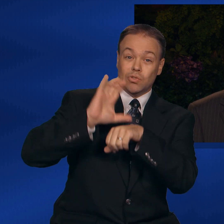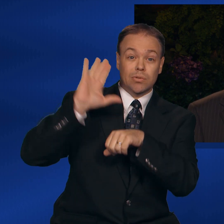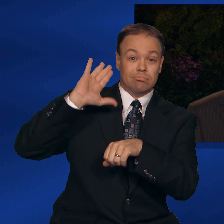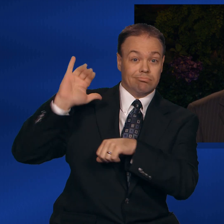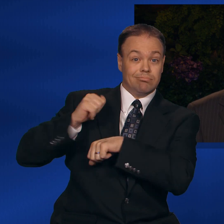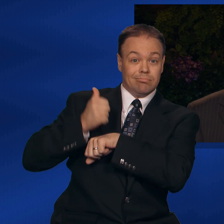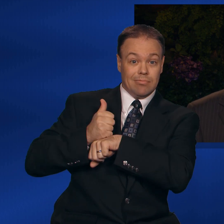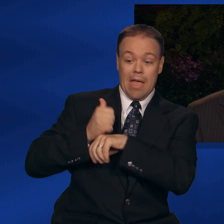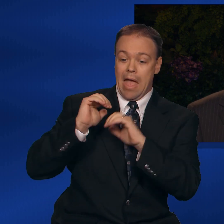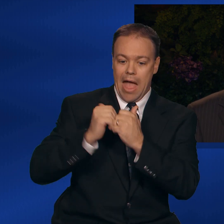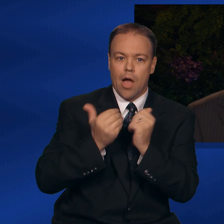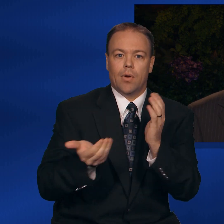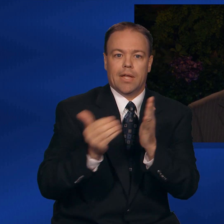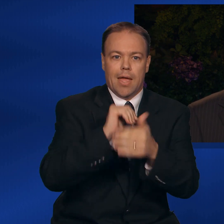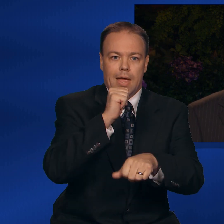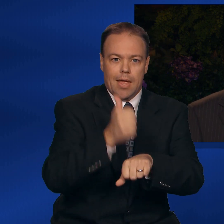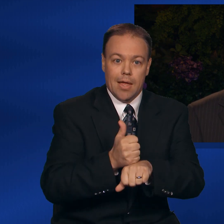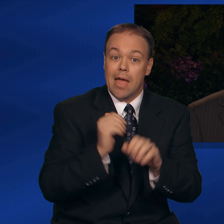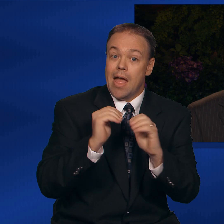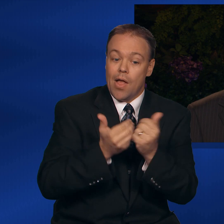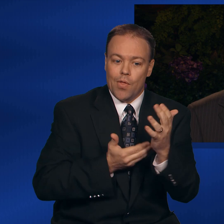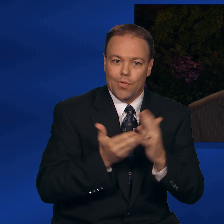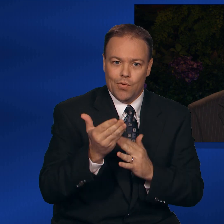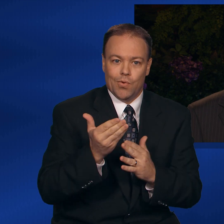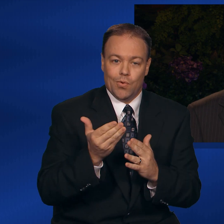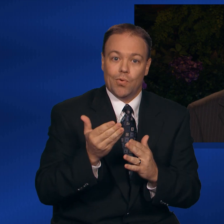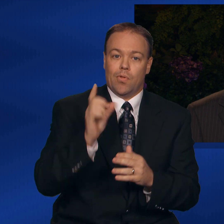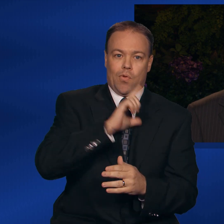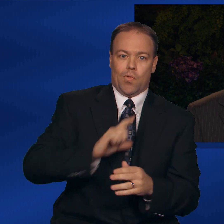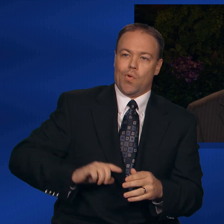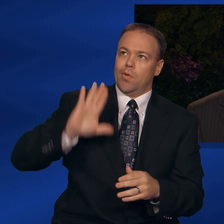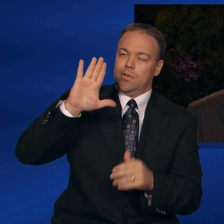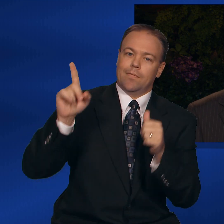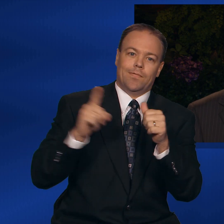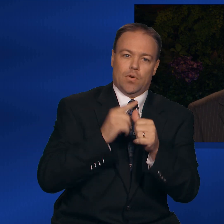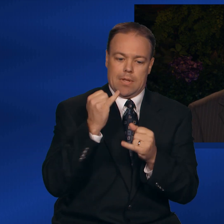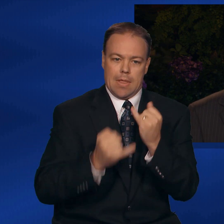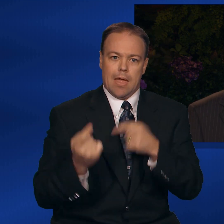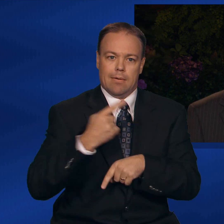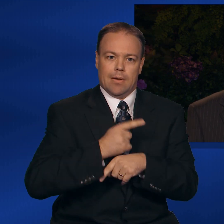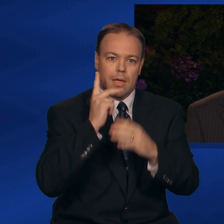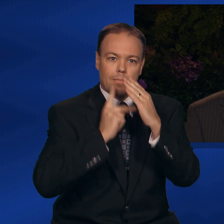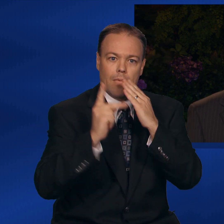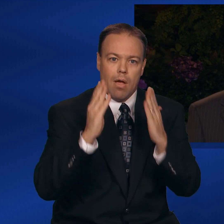church through the Lord's first Latter-day prophet, Joseph Smith.